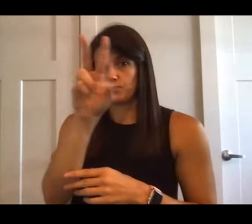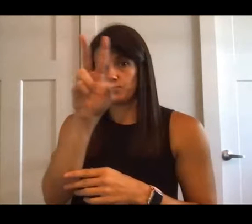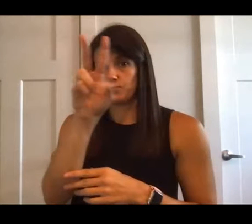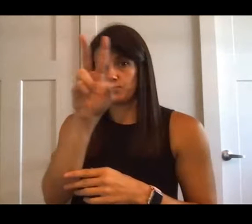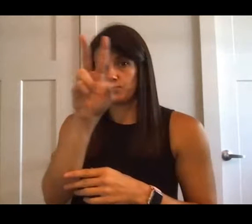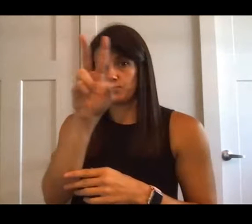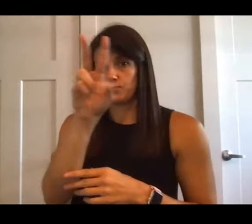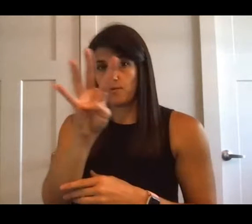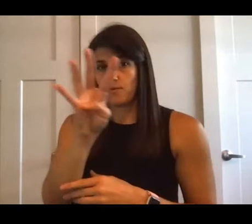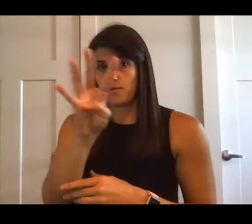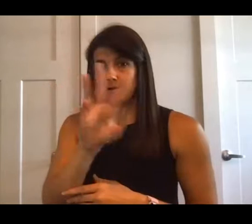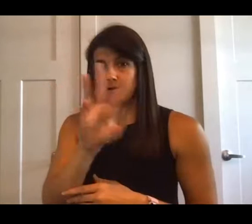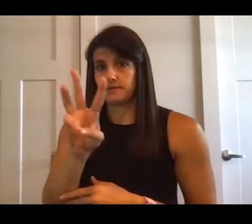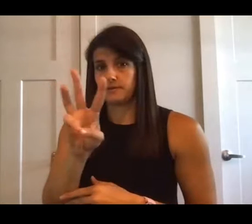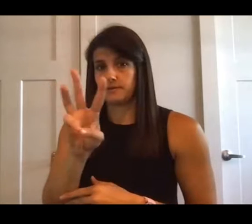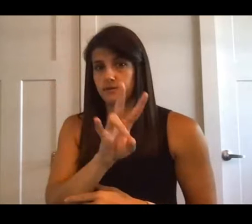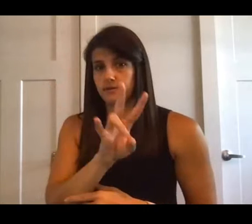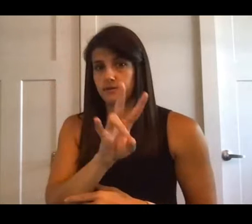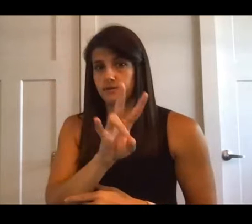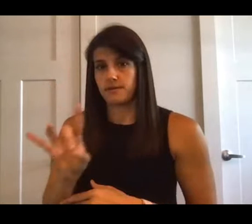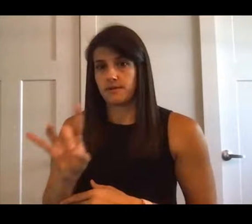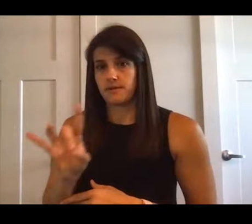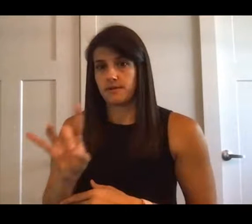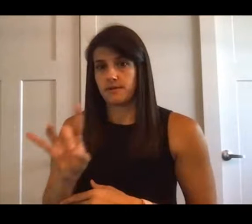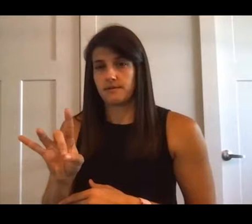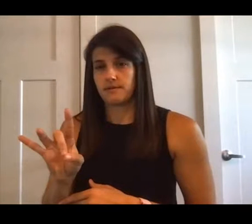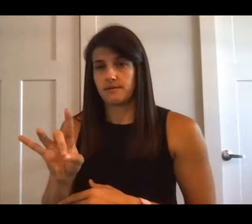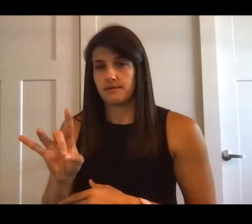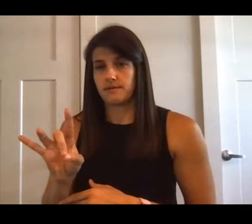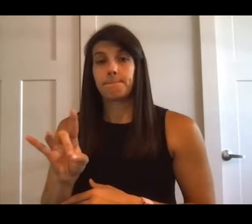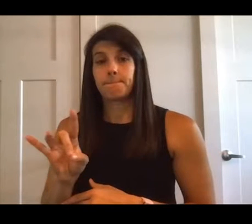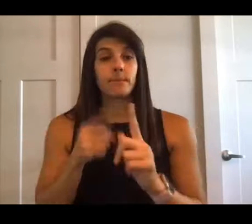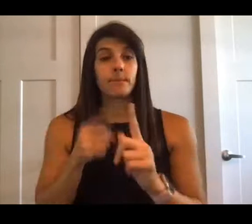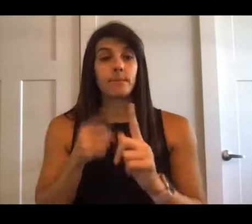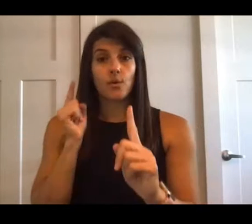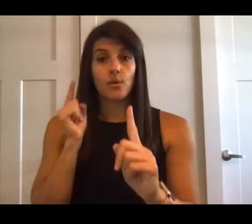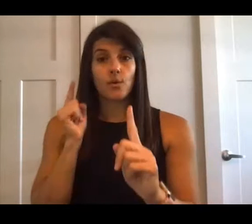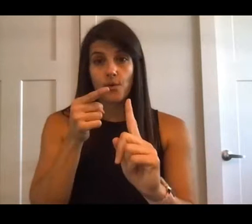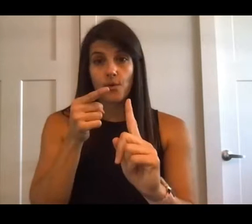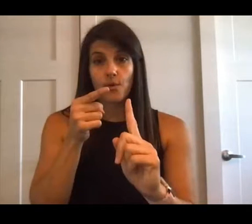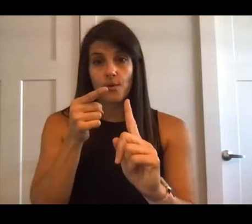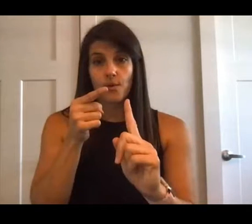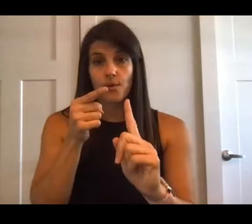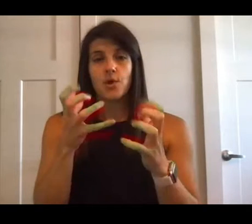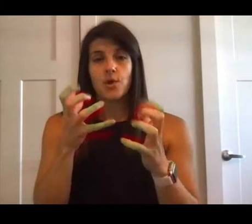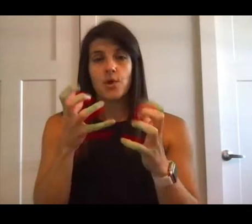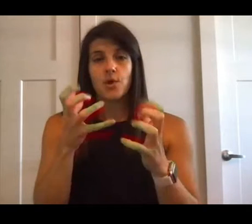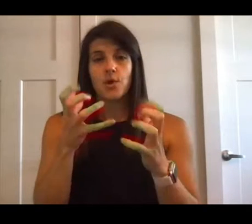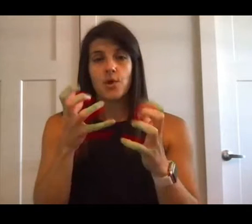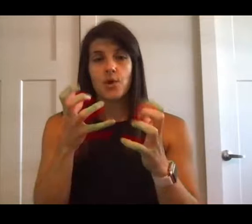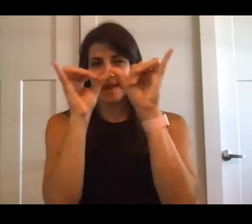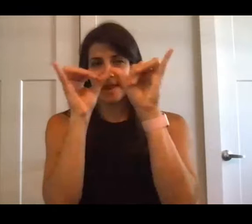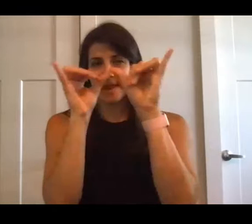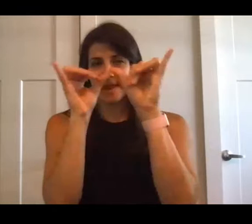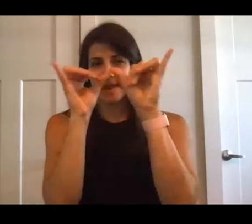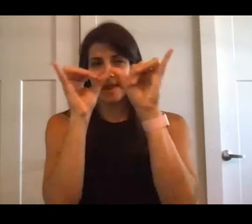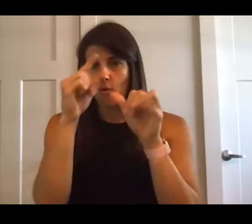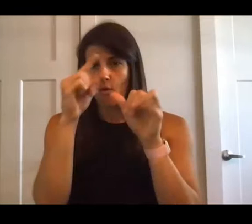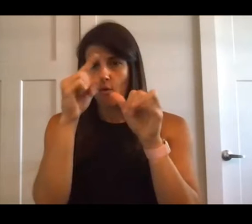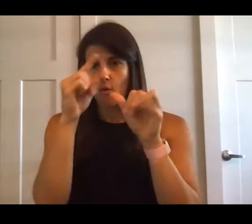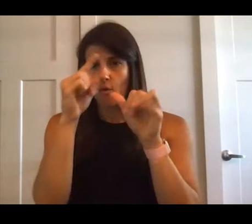6, 7, 8. And our goal is to find the measurement of all of the missing angles using just